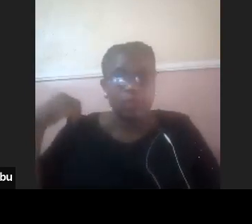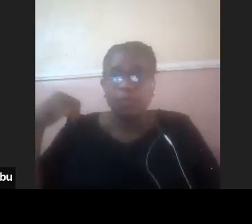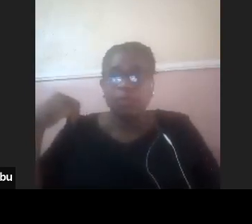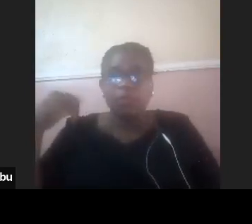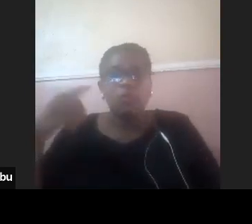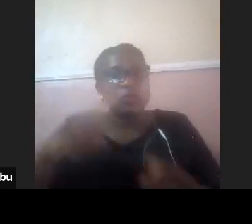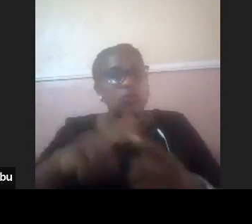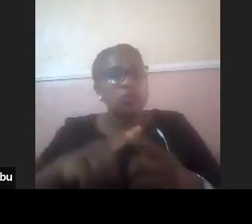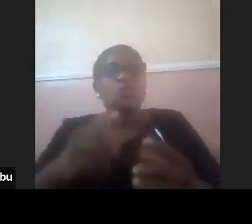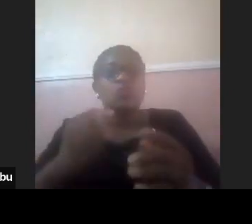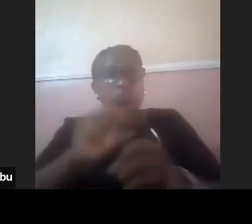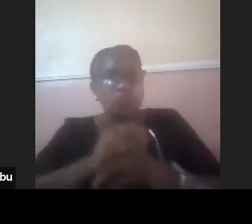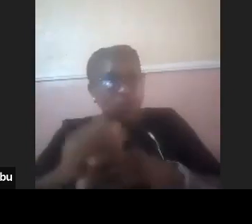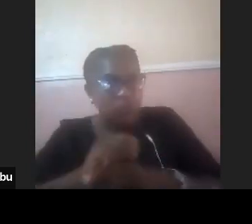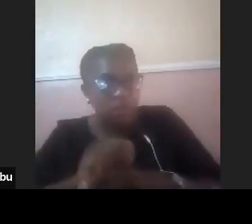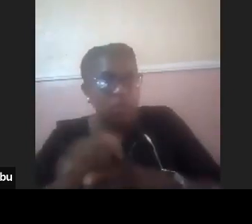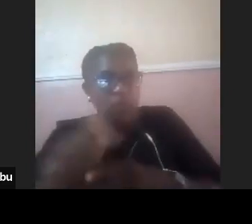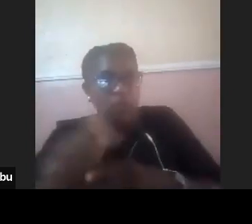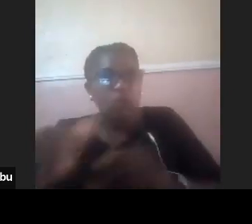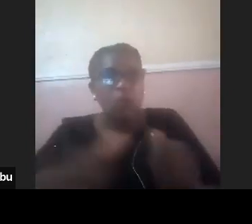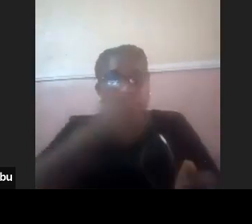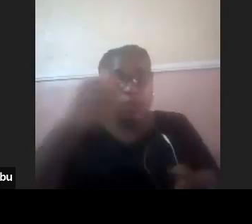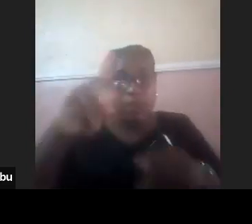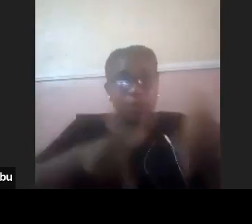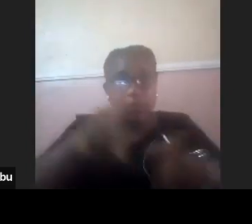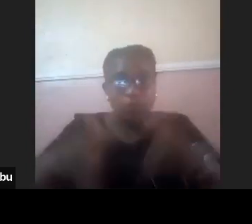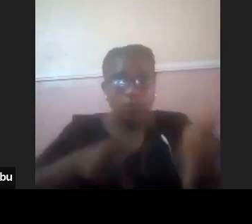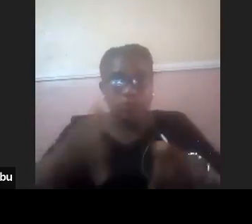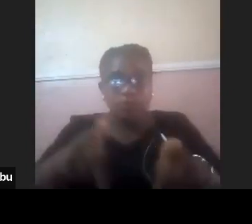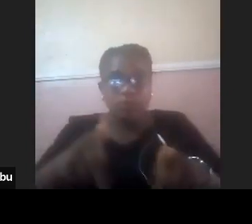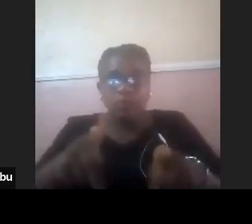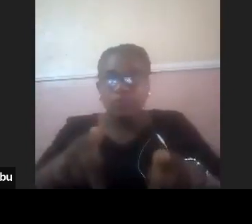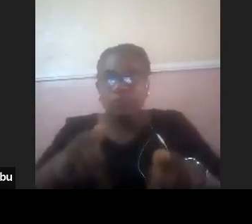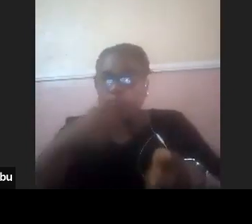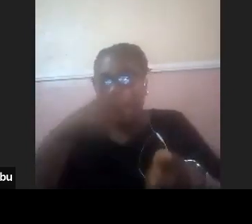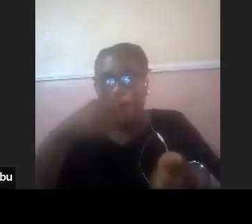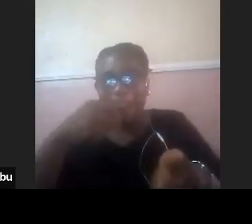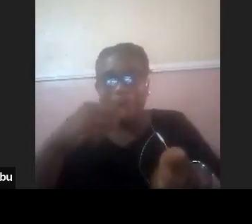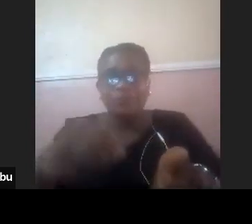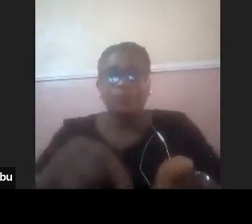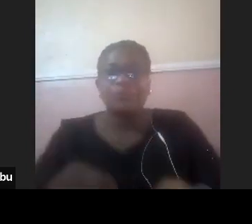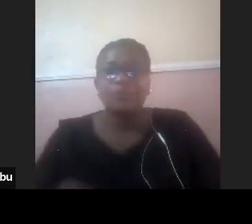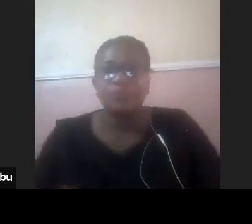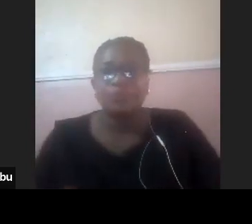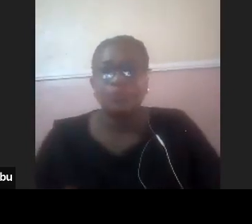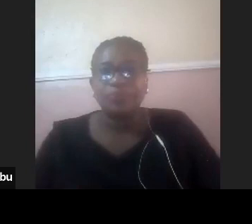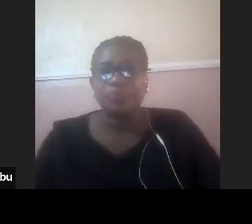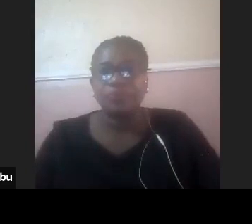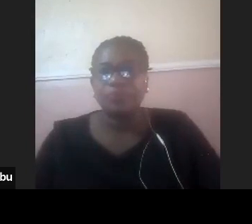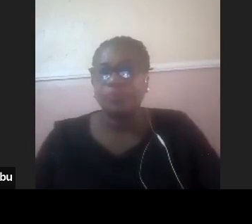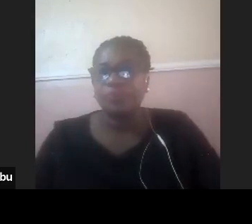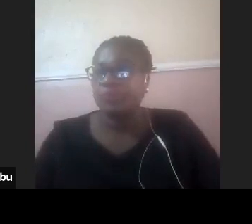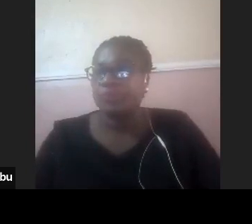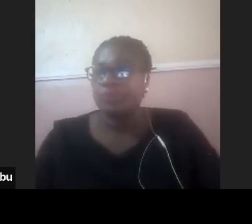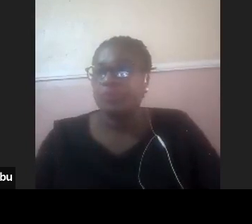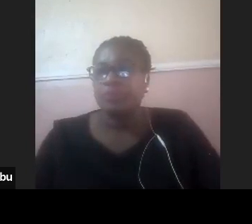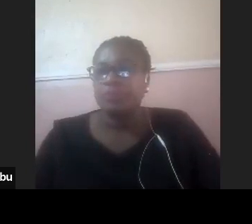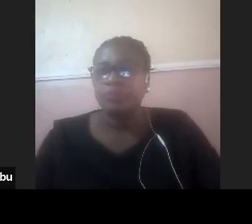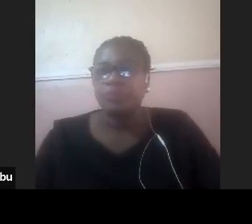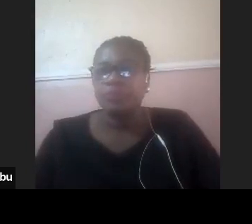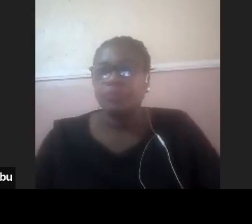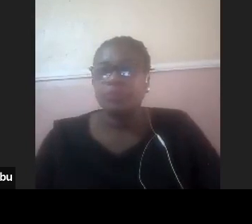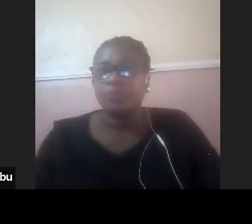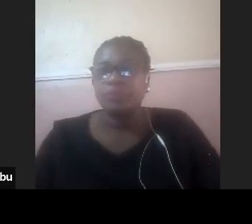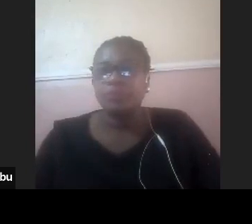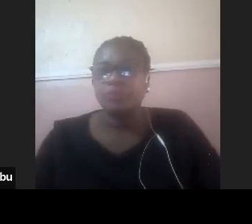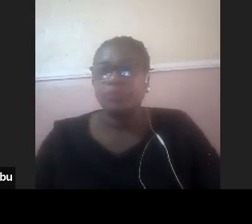volunteers and empower maybe some community leaders. By training volunteers